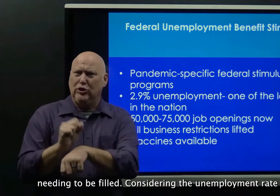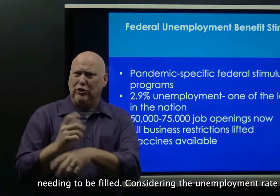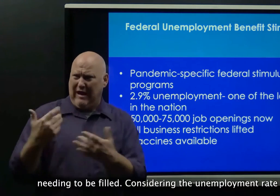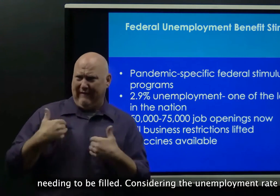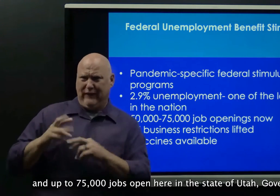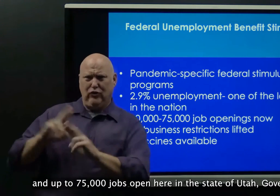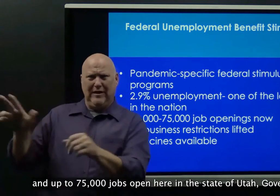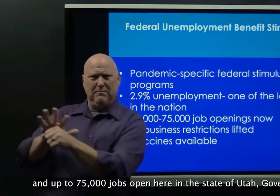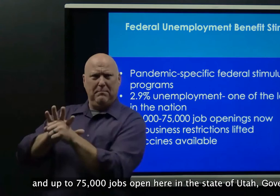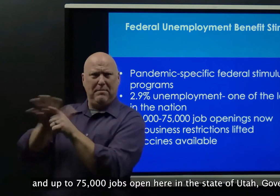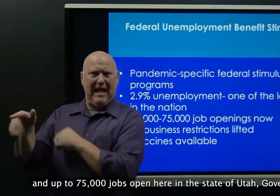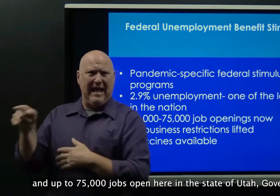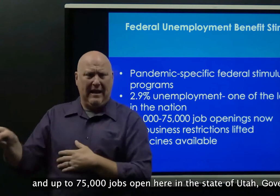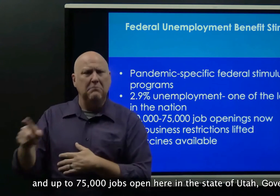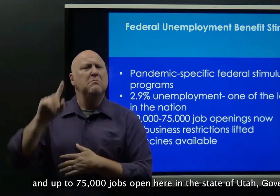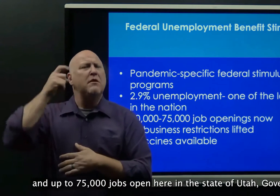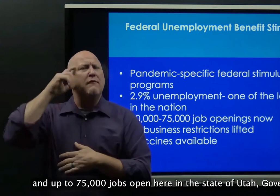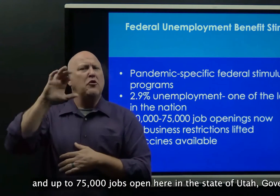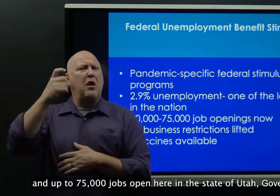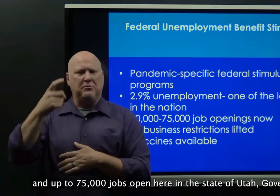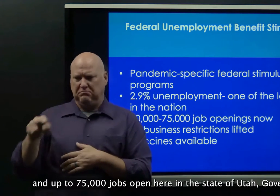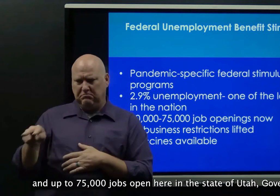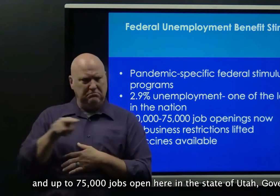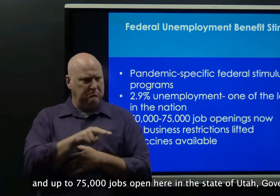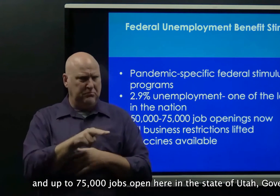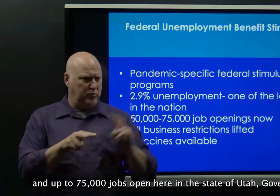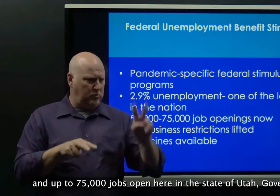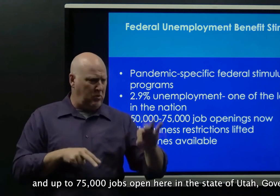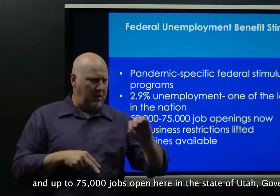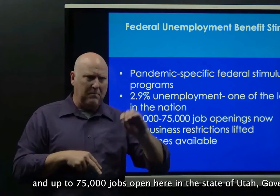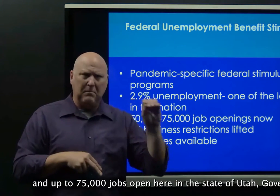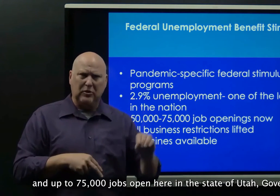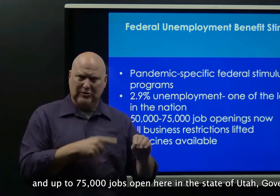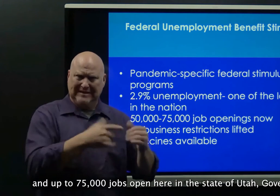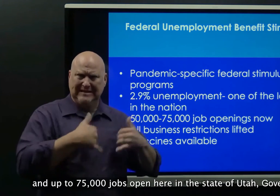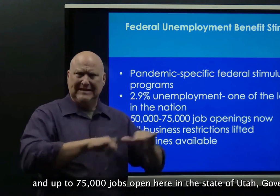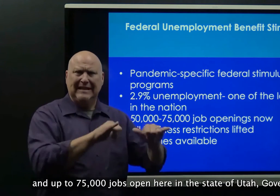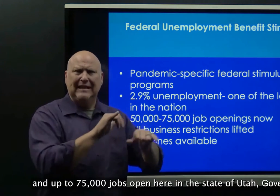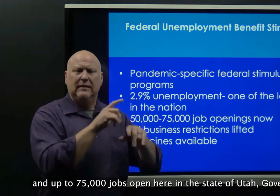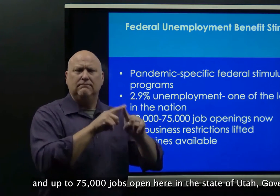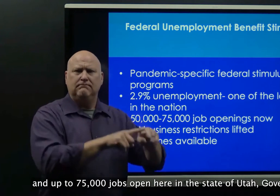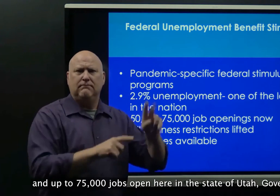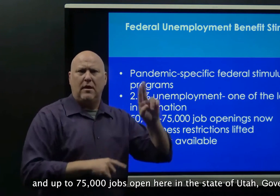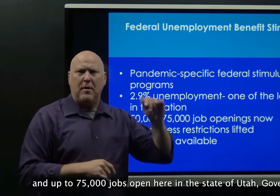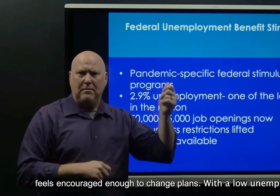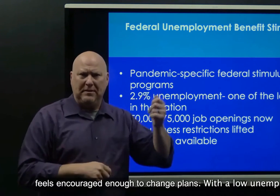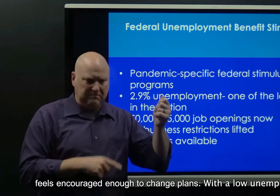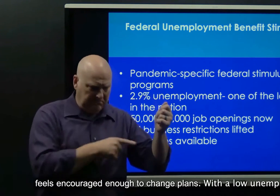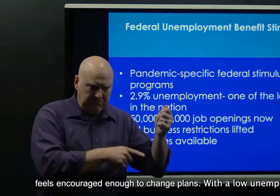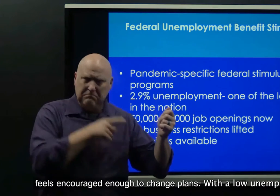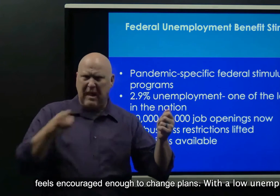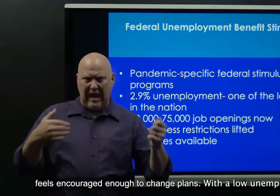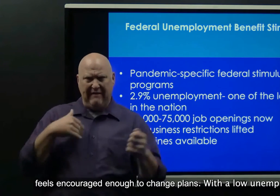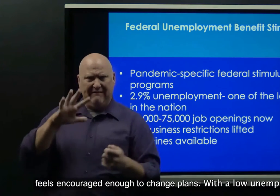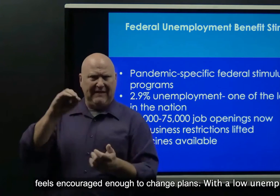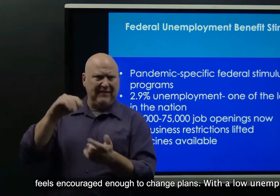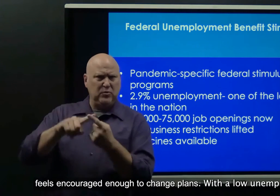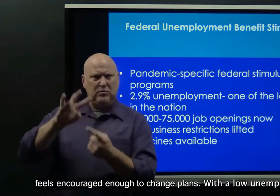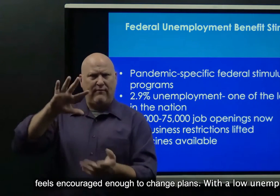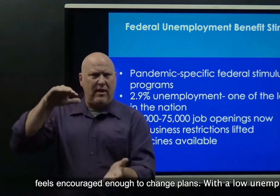2.9% and up to 75,000 jobs open here in the state of Utah, Governor Cox feels encouraged enough to change plans. With a